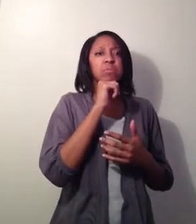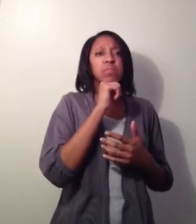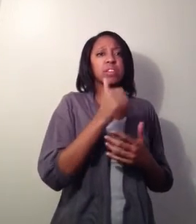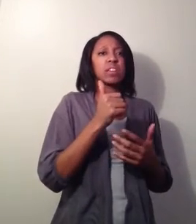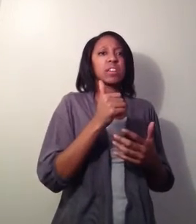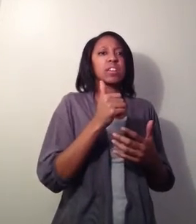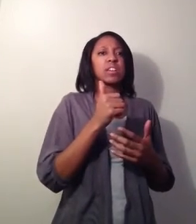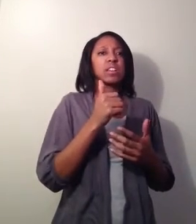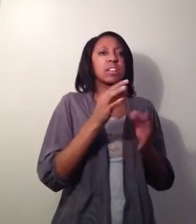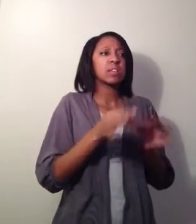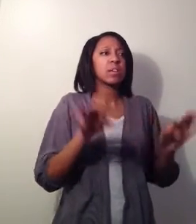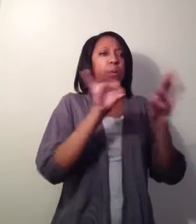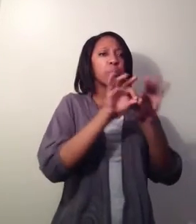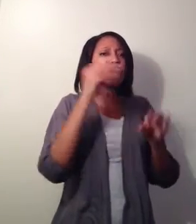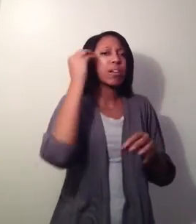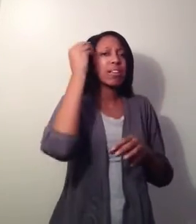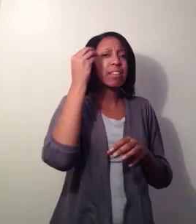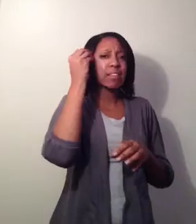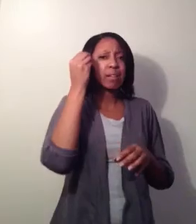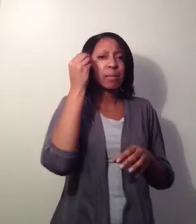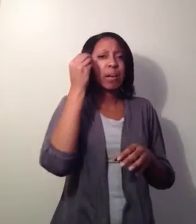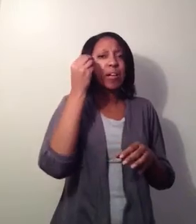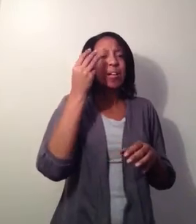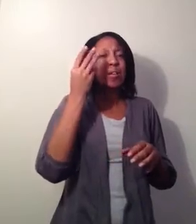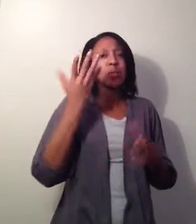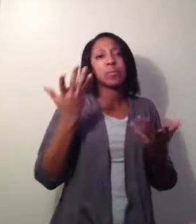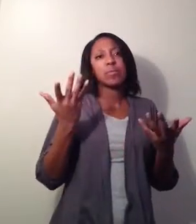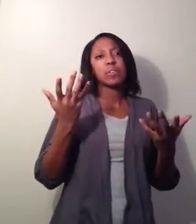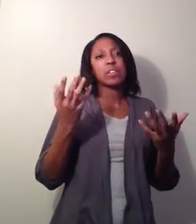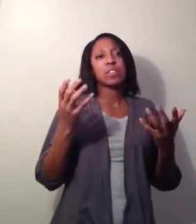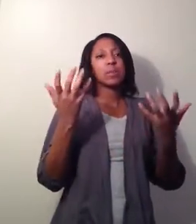a part of our life. It's a part of what we do. It's a part of what we are.